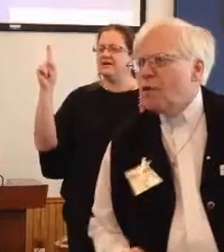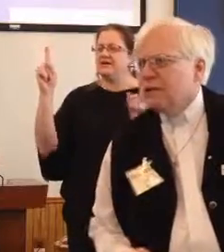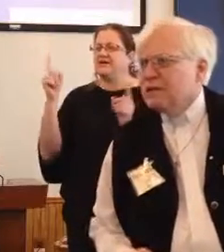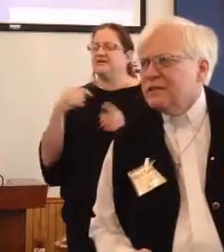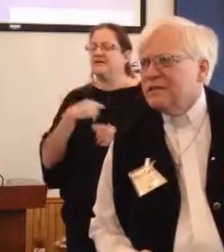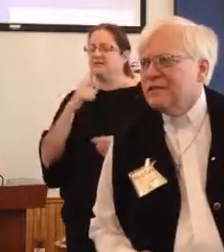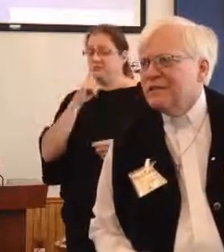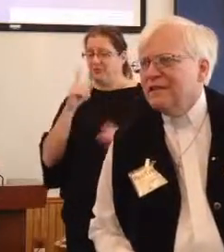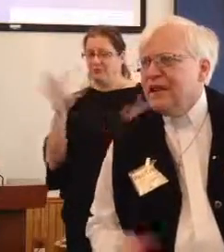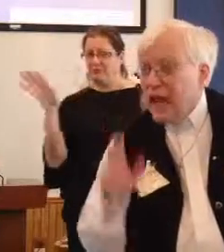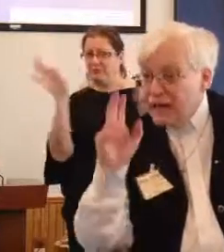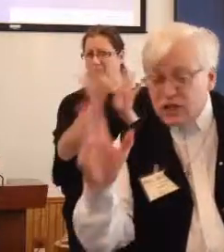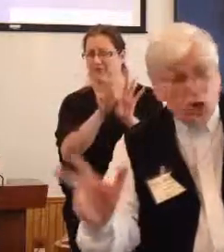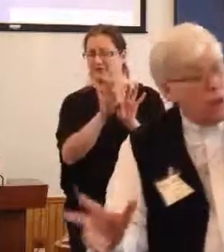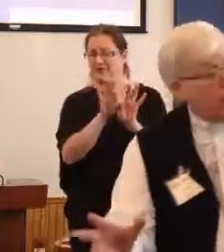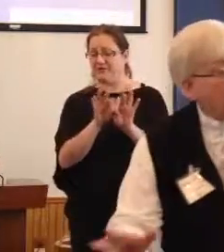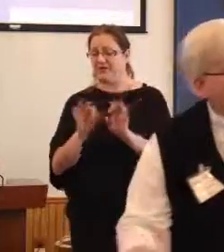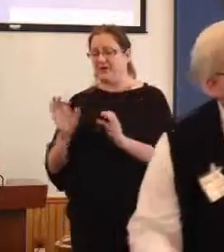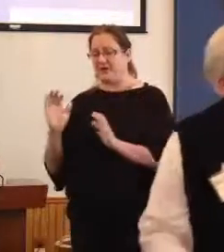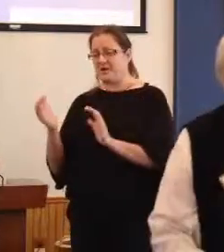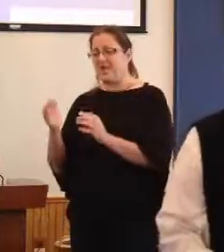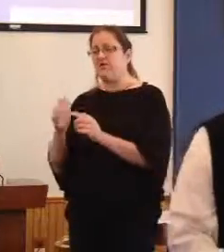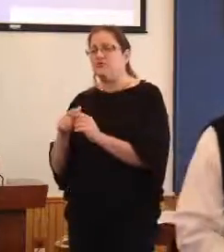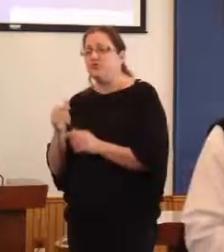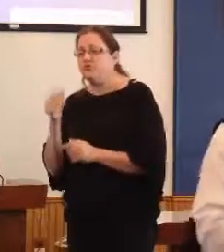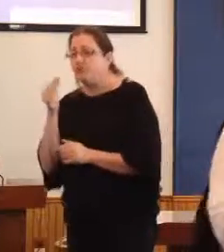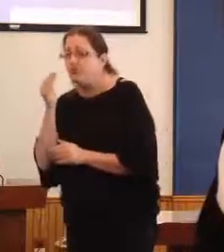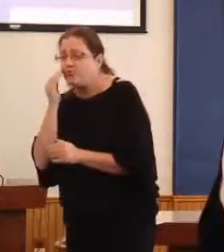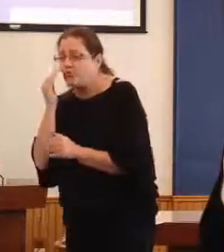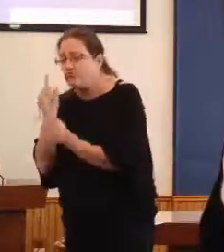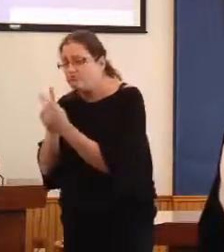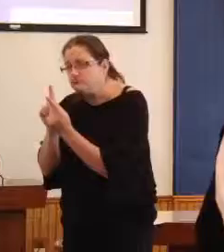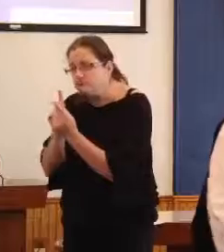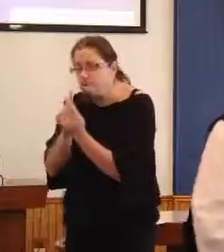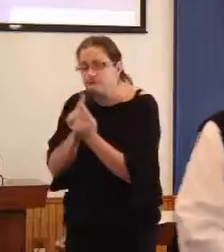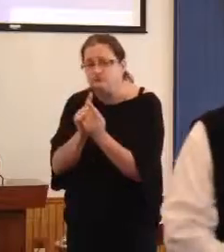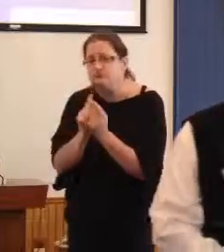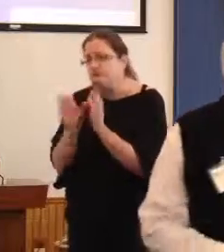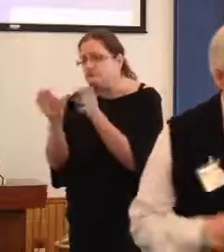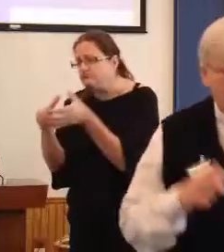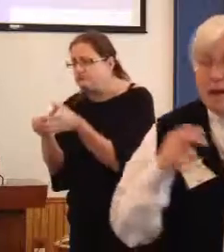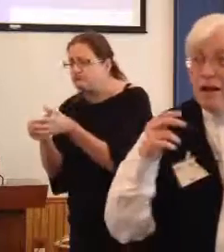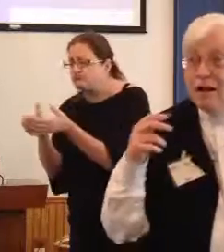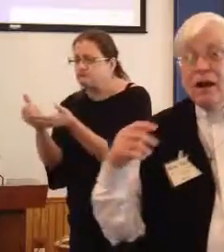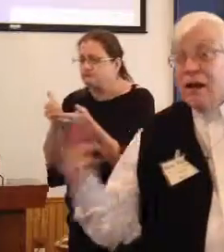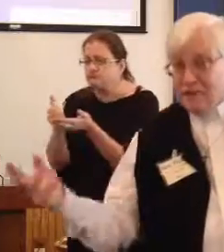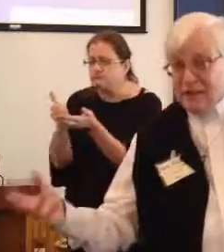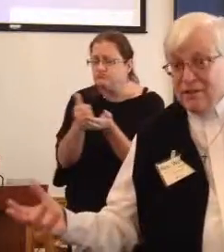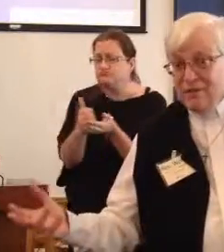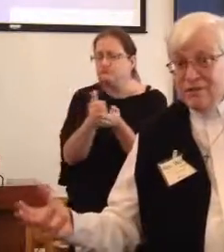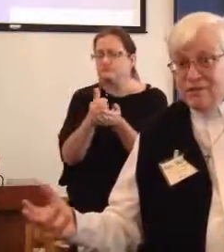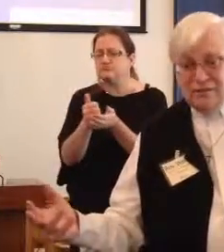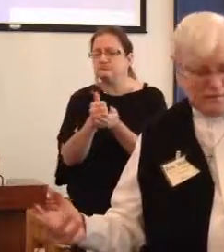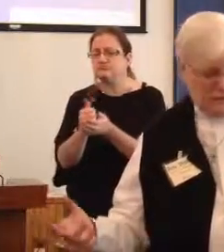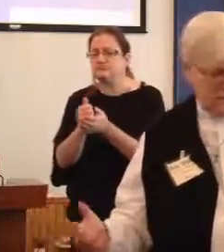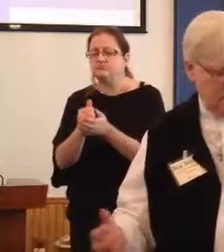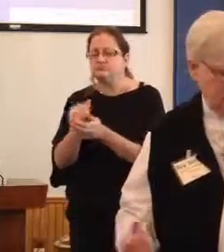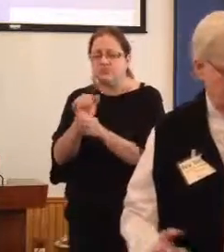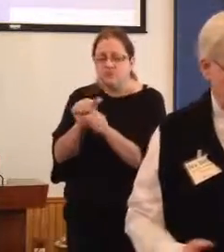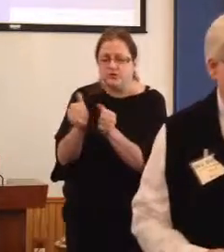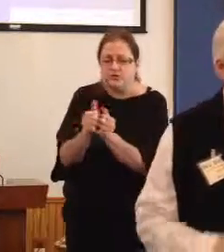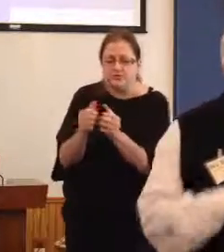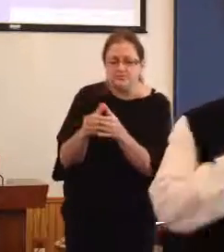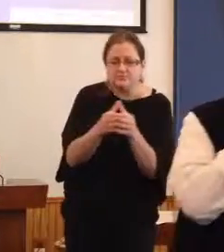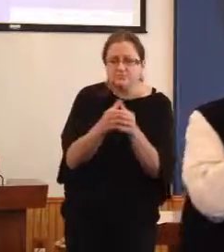as important as knowing others, helping others, loving others.